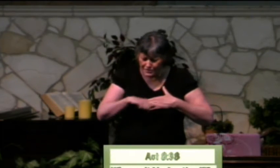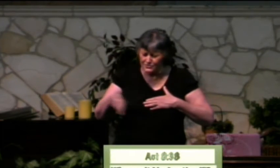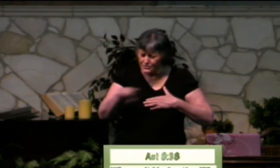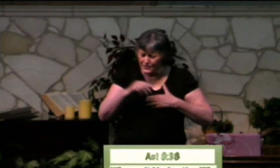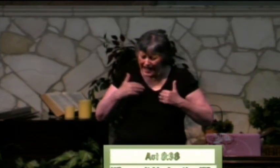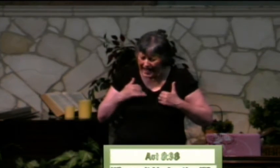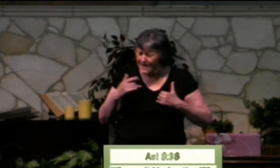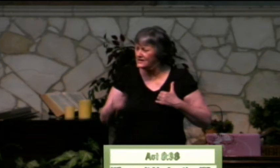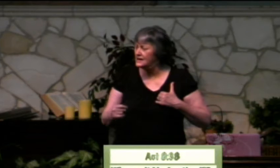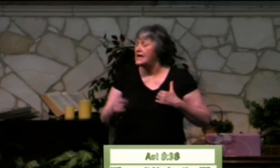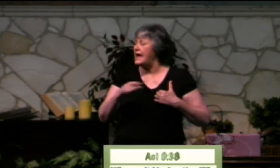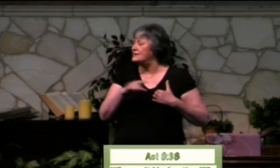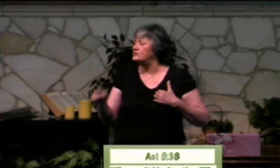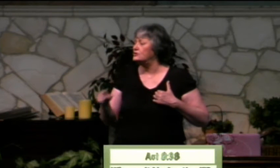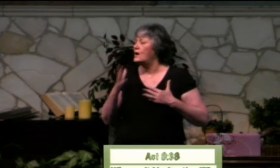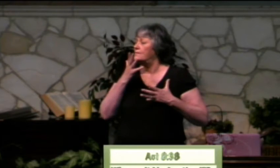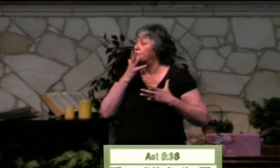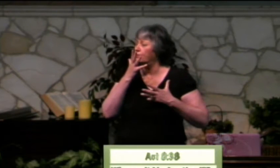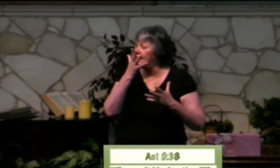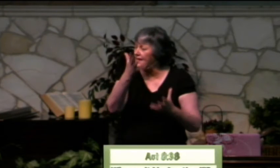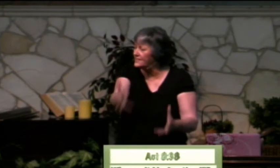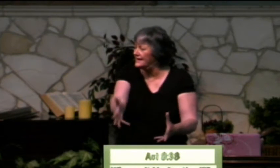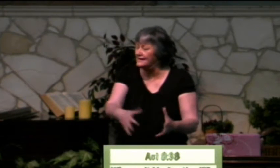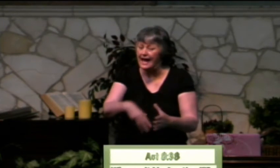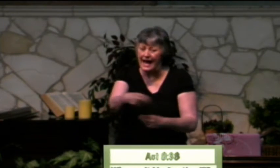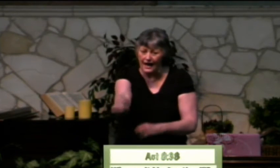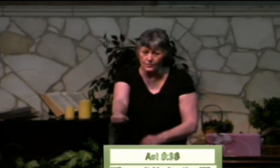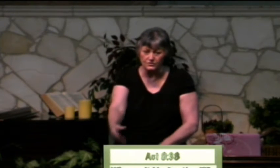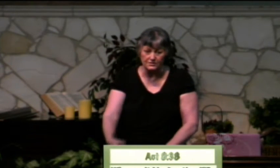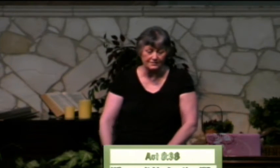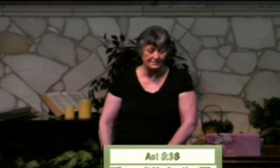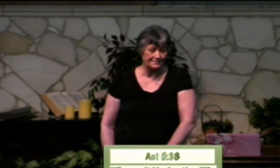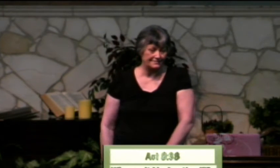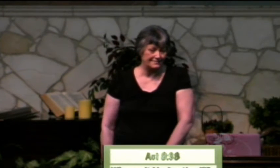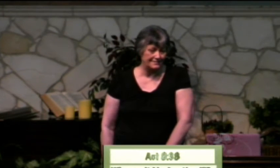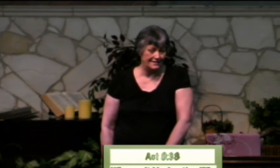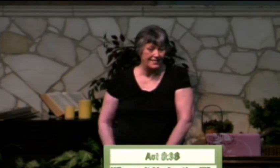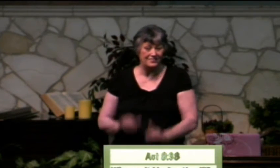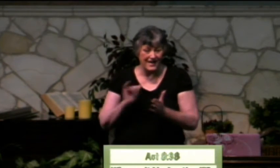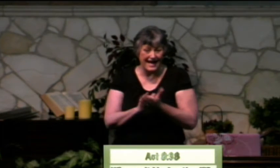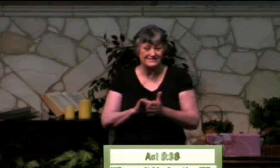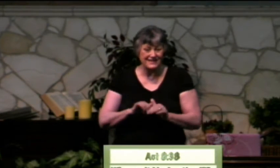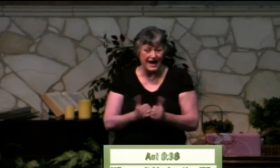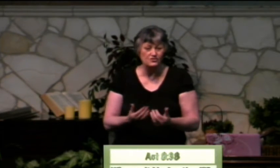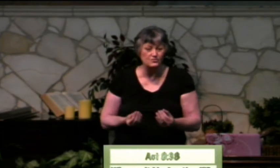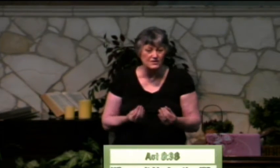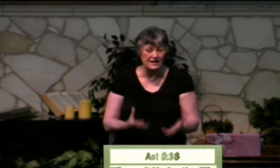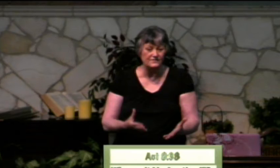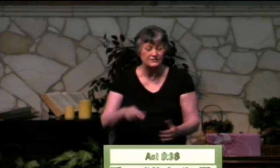you have it and you breathe it out. That's how you give it to